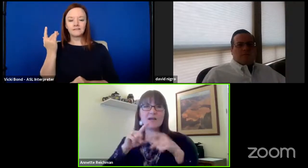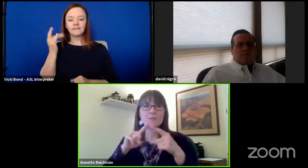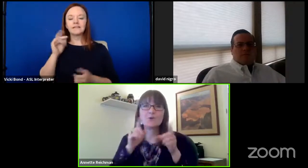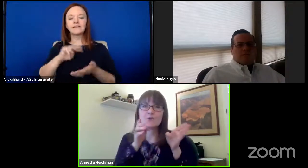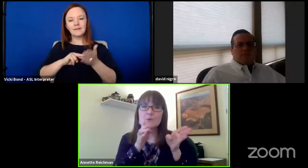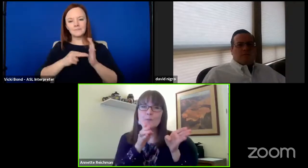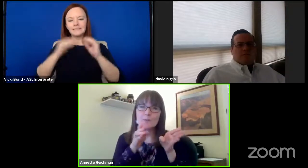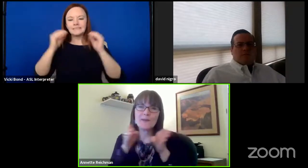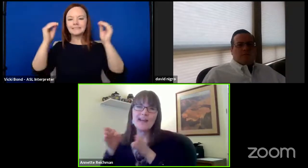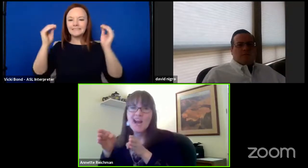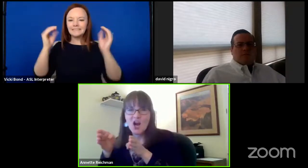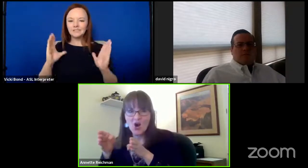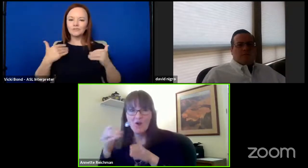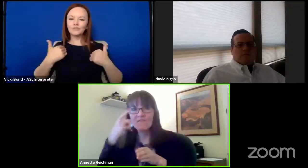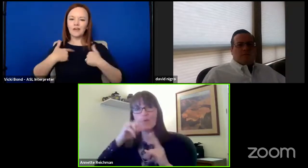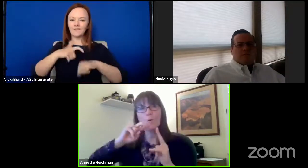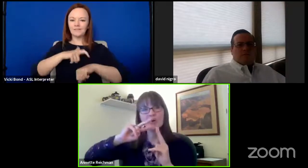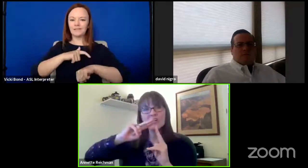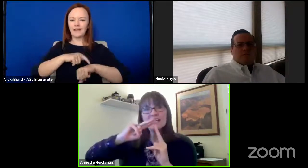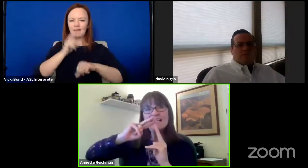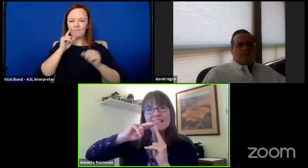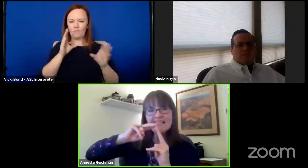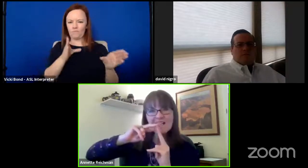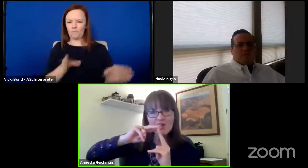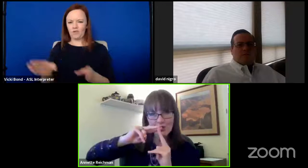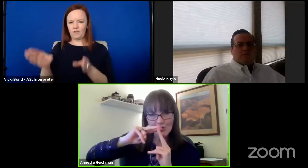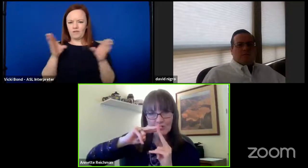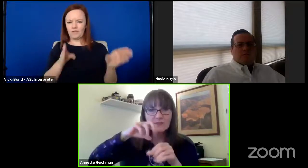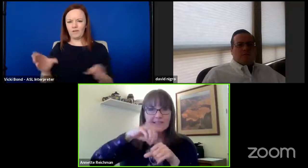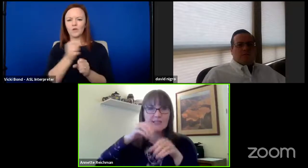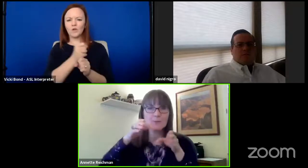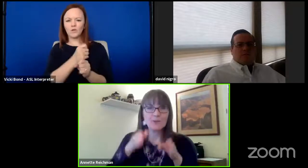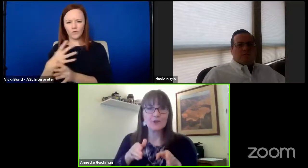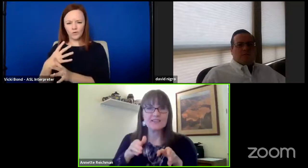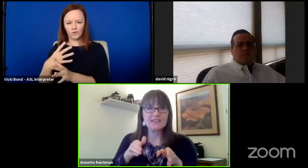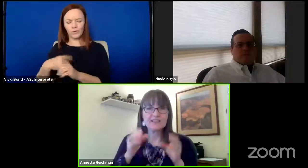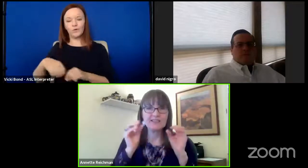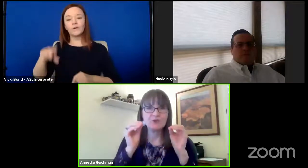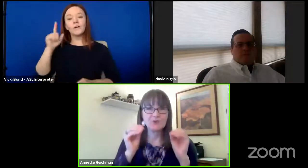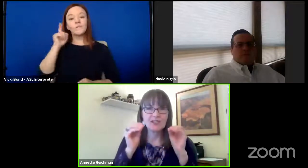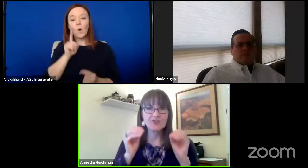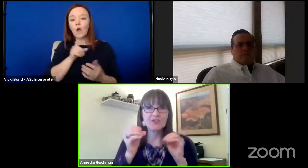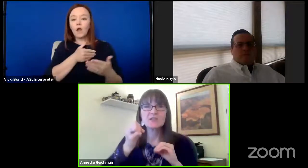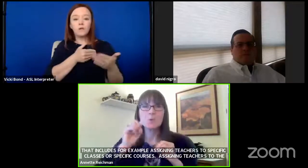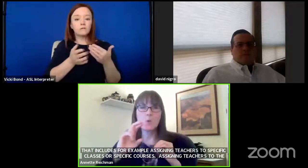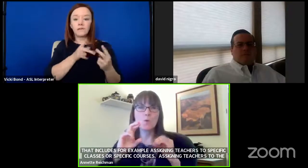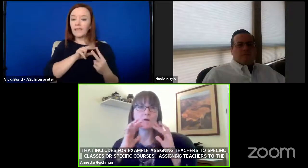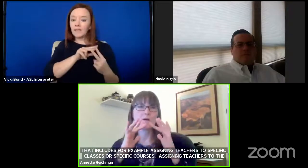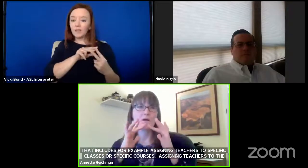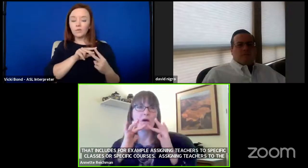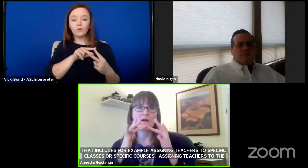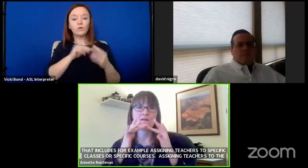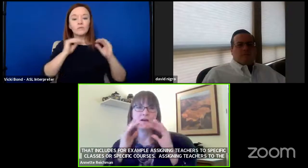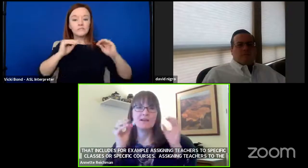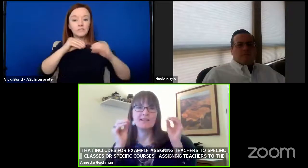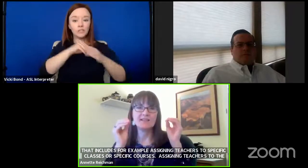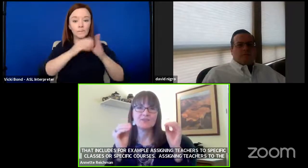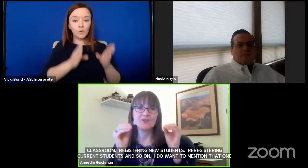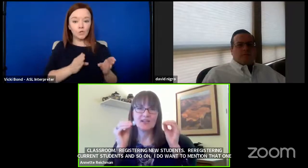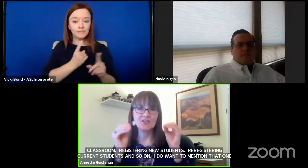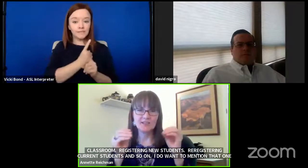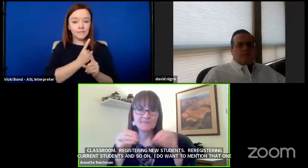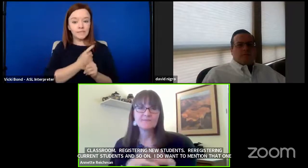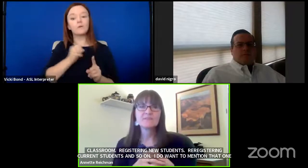teachers time to prepare for either in-person instruction or